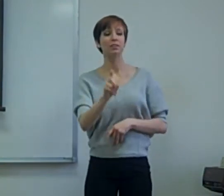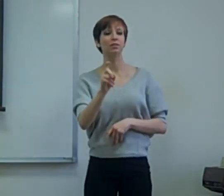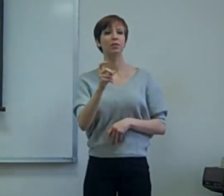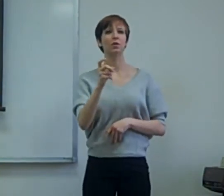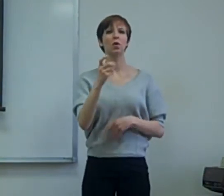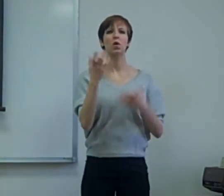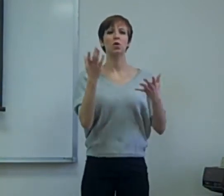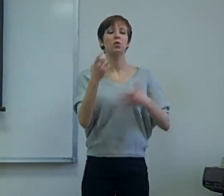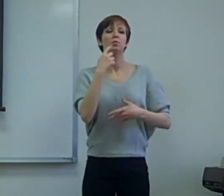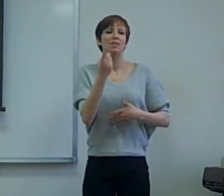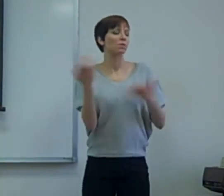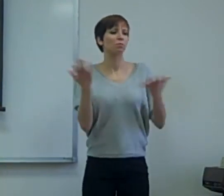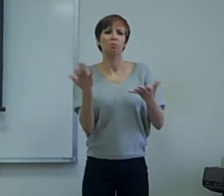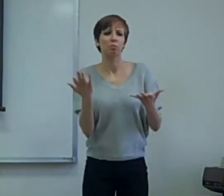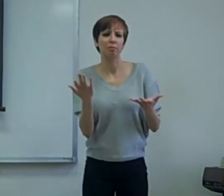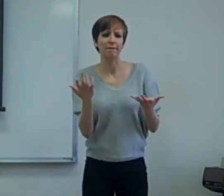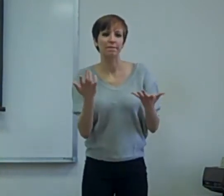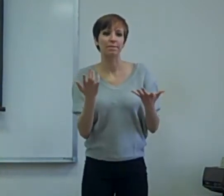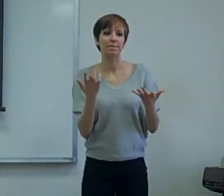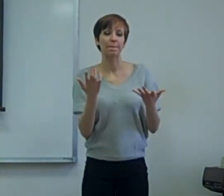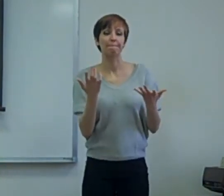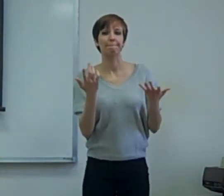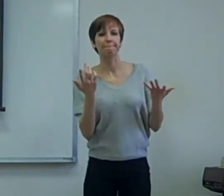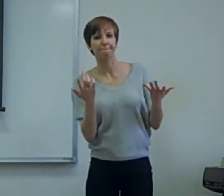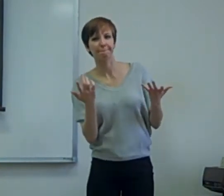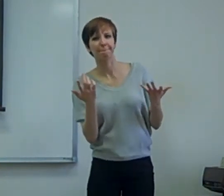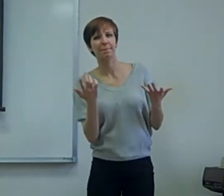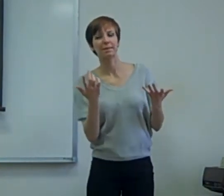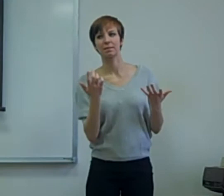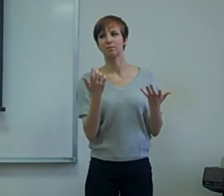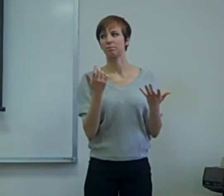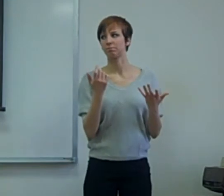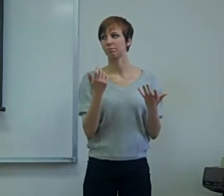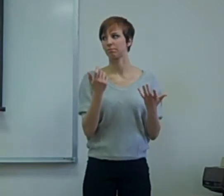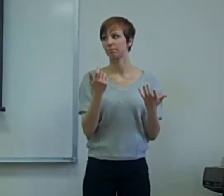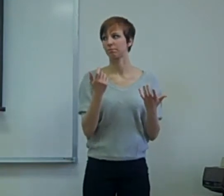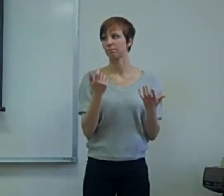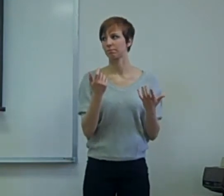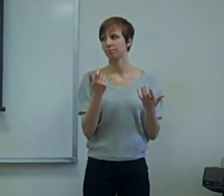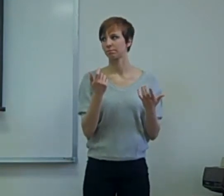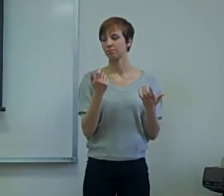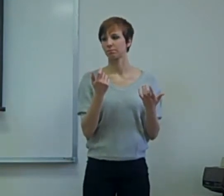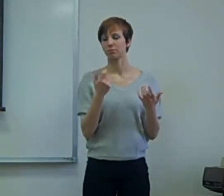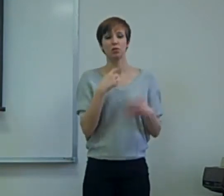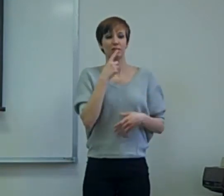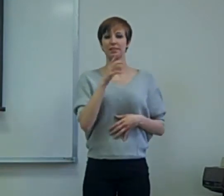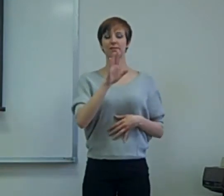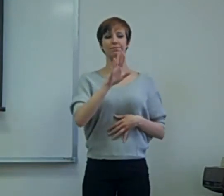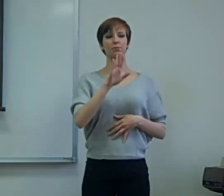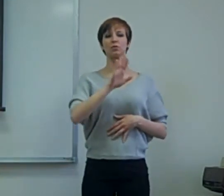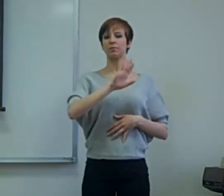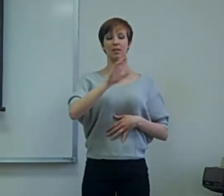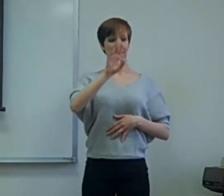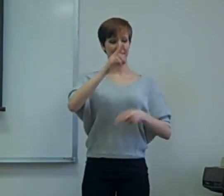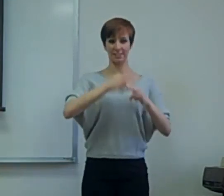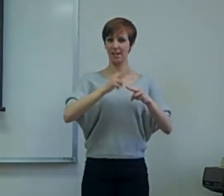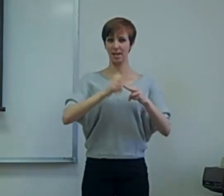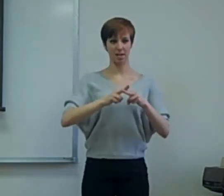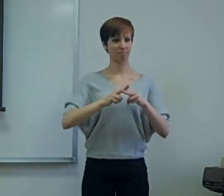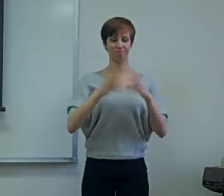I would like you to just say his name. And that's probably the thing that will make me